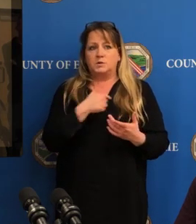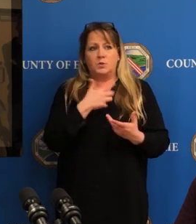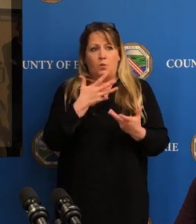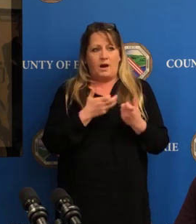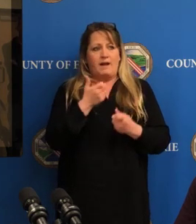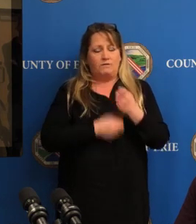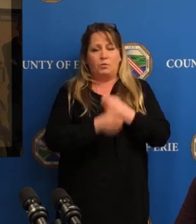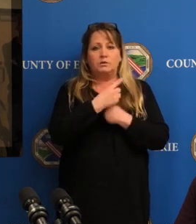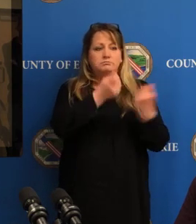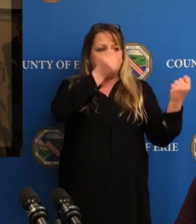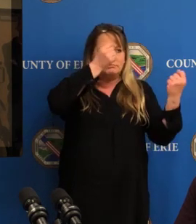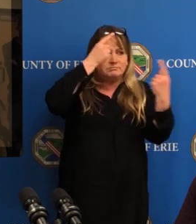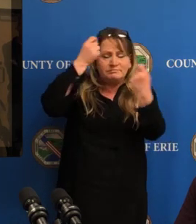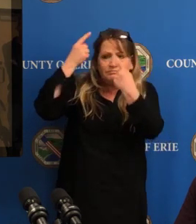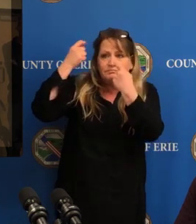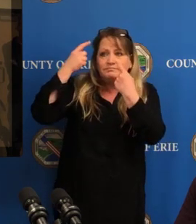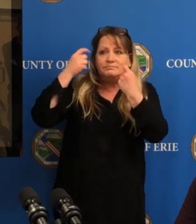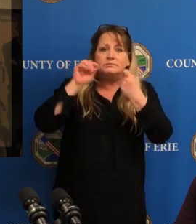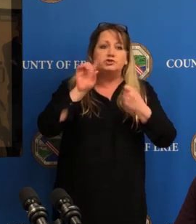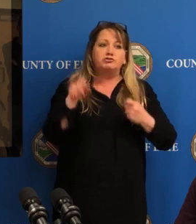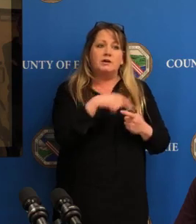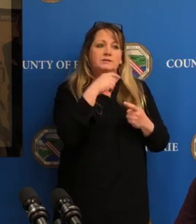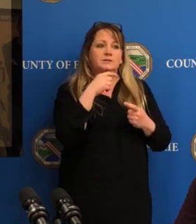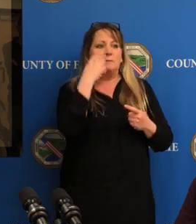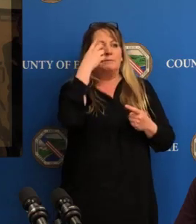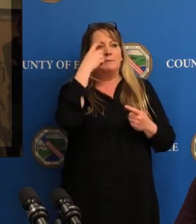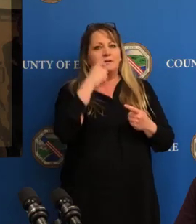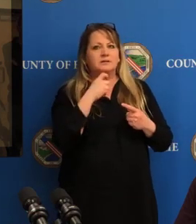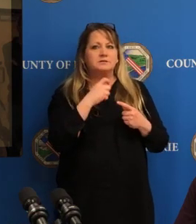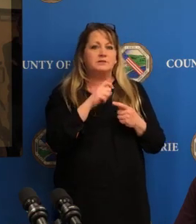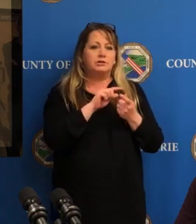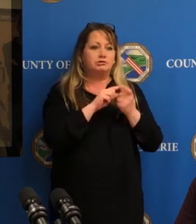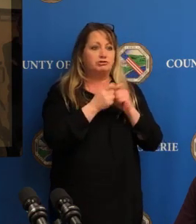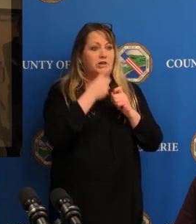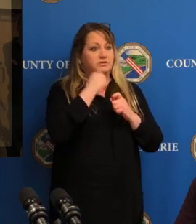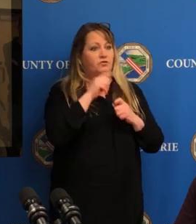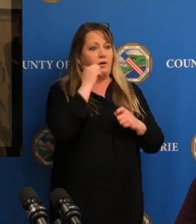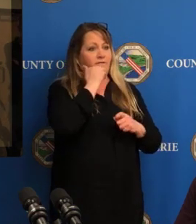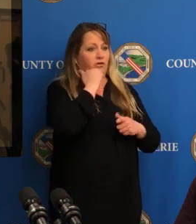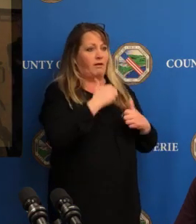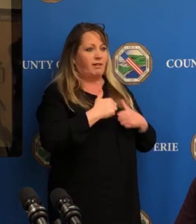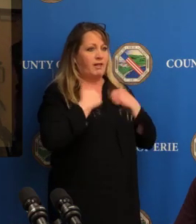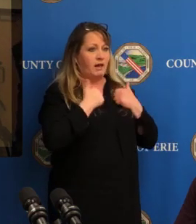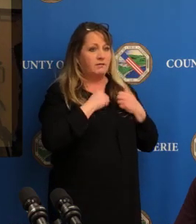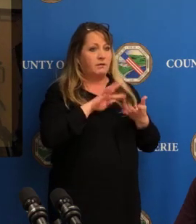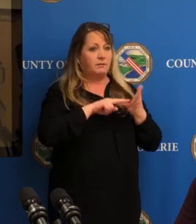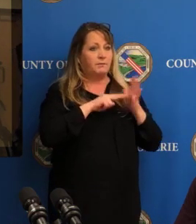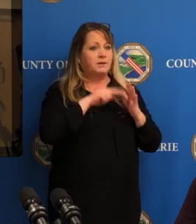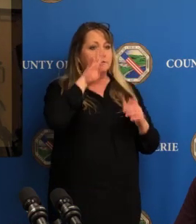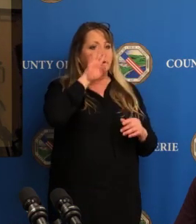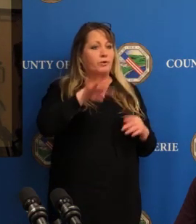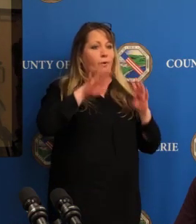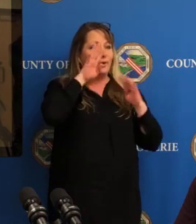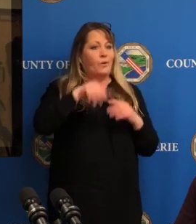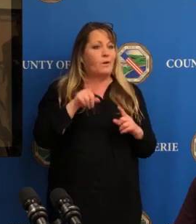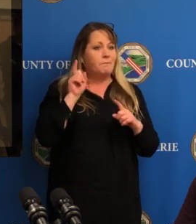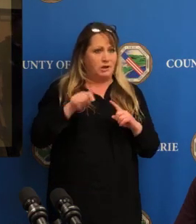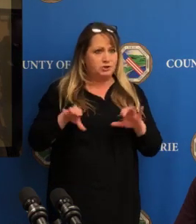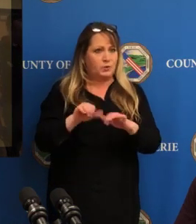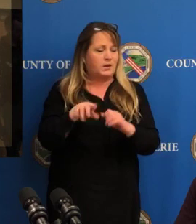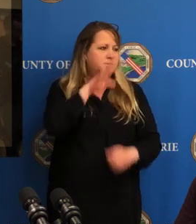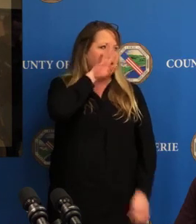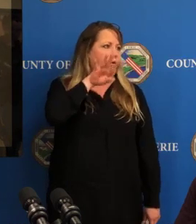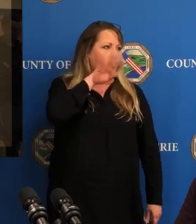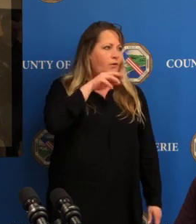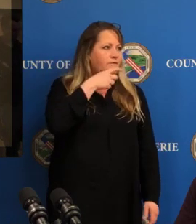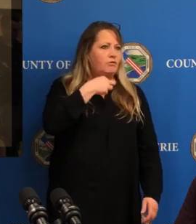everyone to understand that just because there has been this change in our daily life doesn't mean that we are ignoring the things that we have to do, especially when it pertains